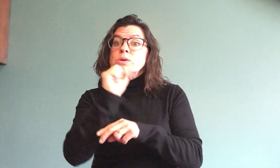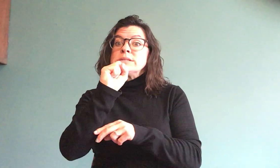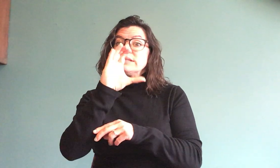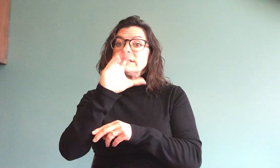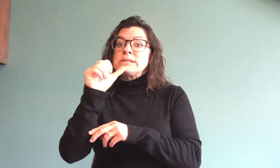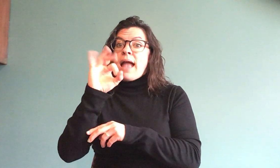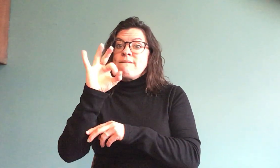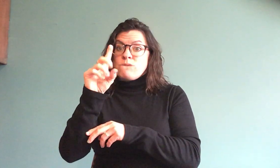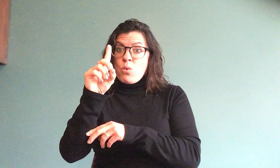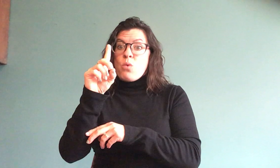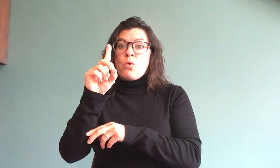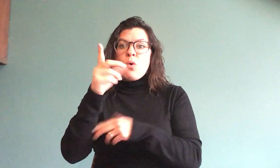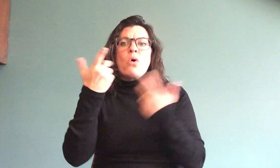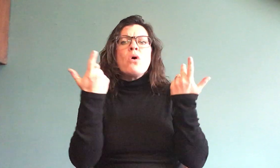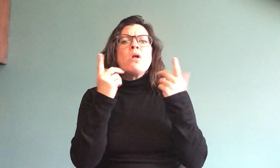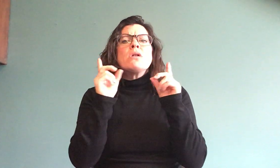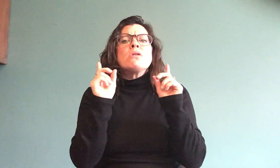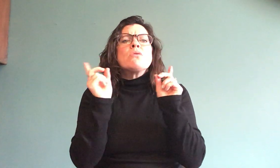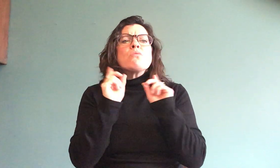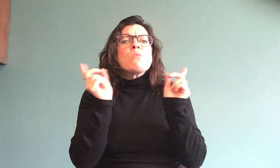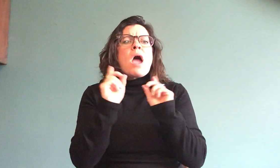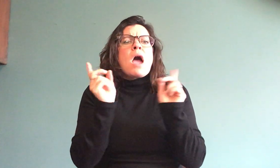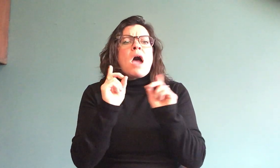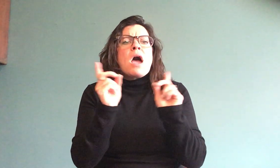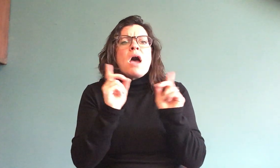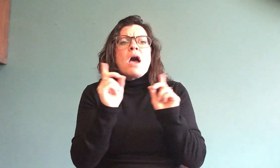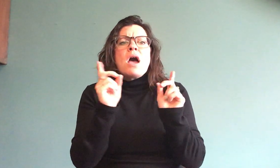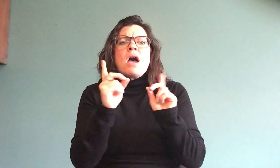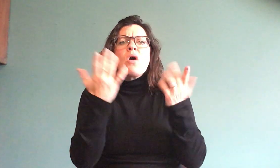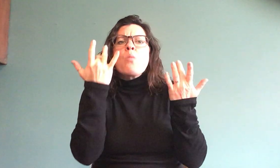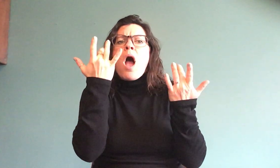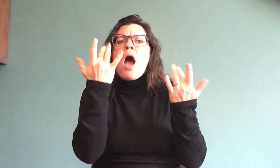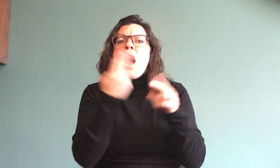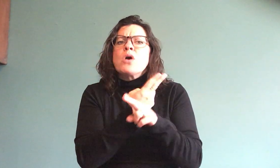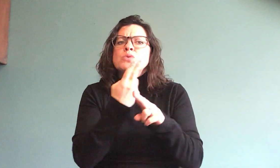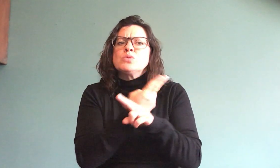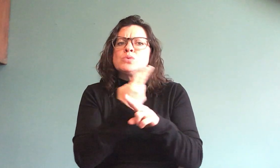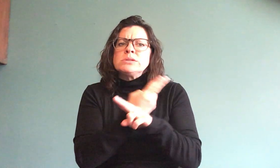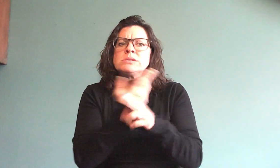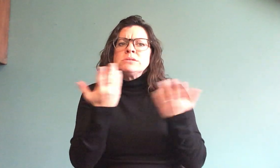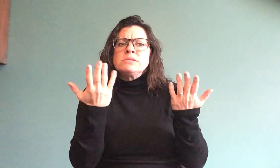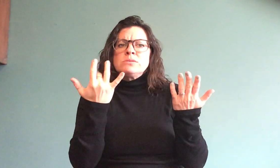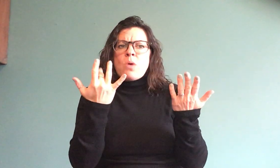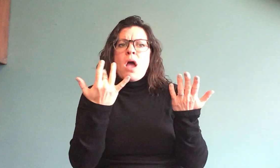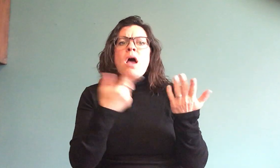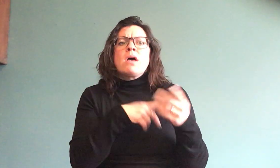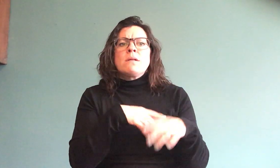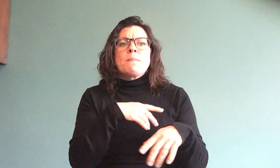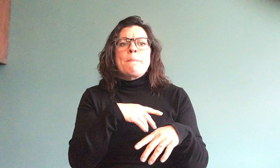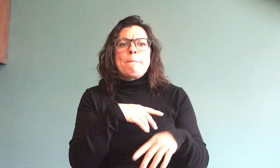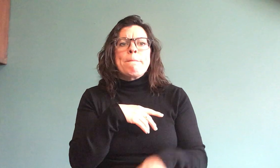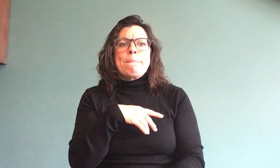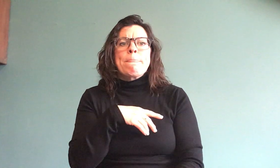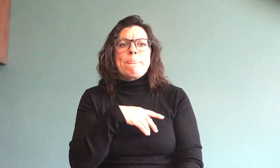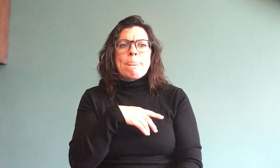To do work on the ceiling. To do work on the ceiling. Okay. What kind of work on the ceiling, Sam? Like painting the